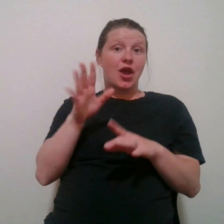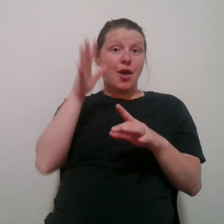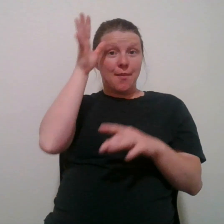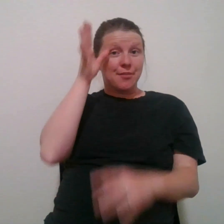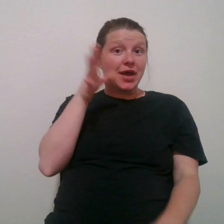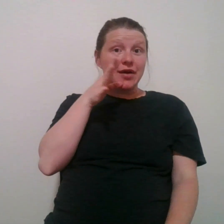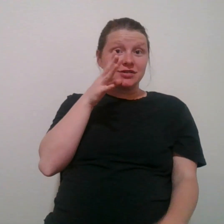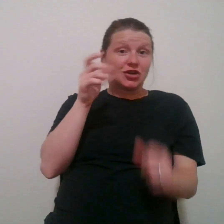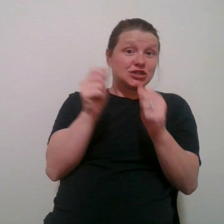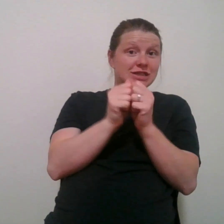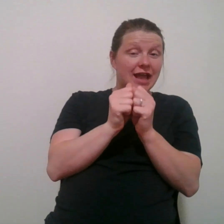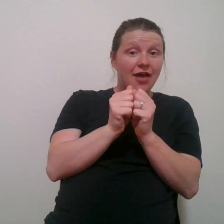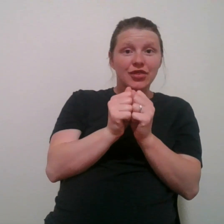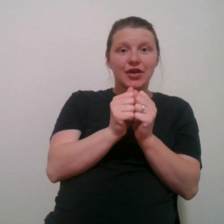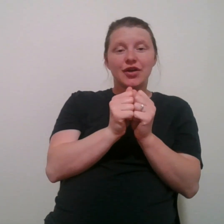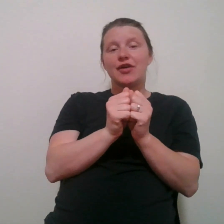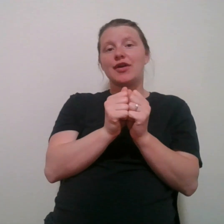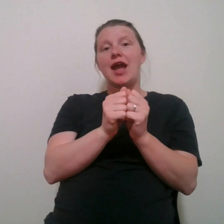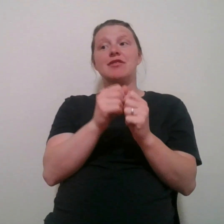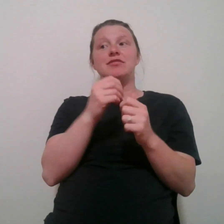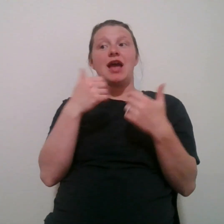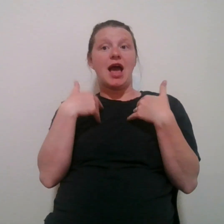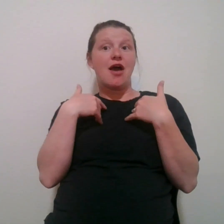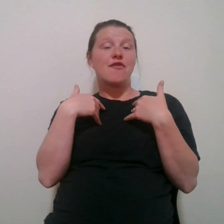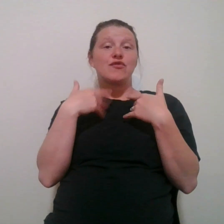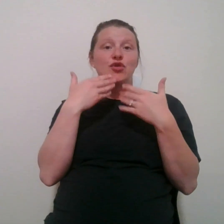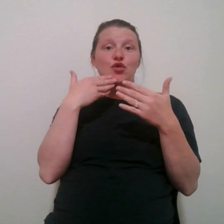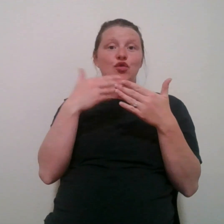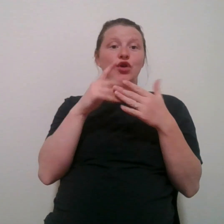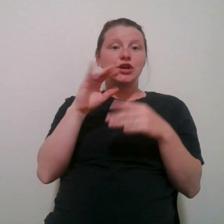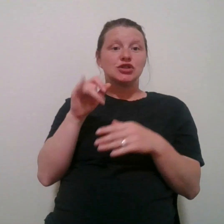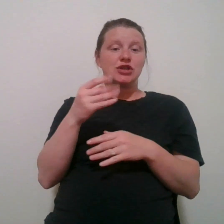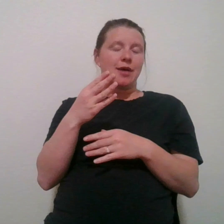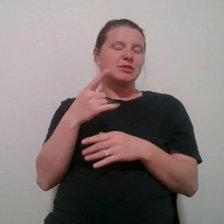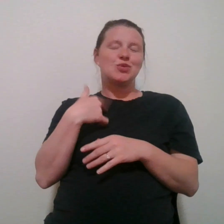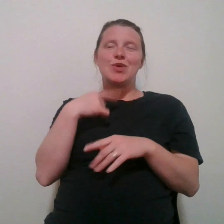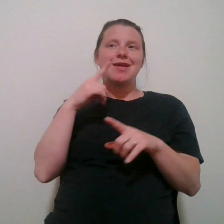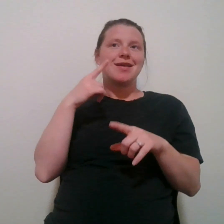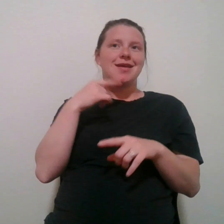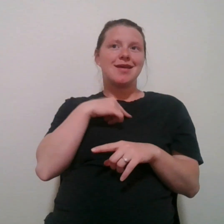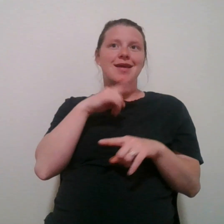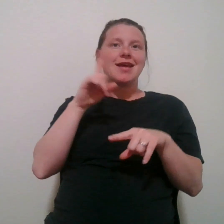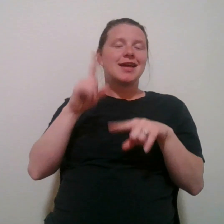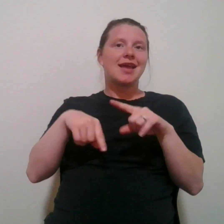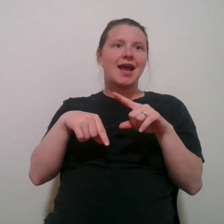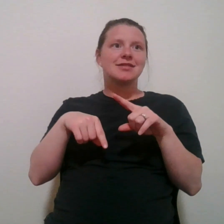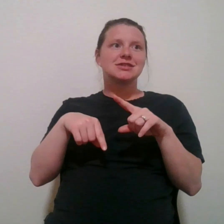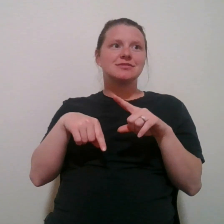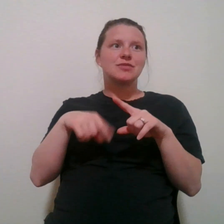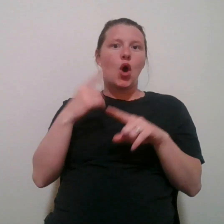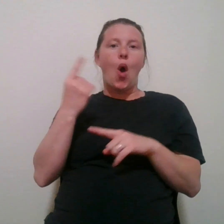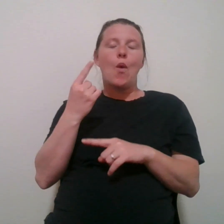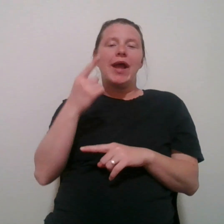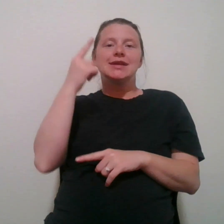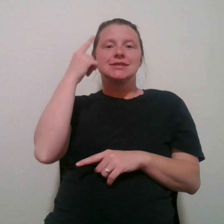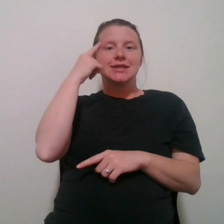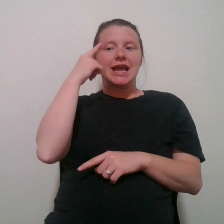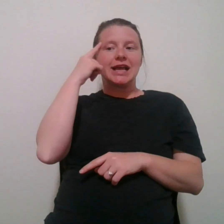just stereotype and think that it's just going to be the low income or those who seem to be